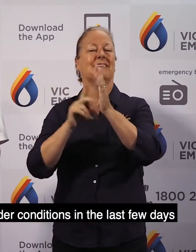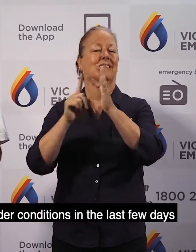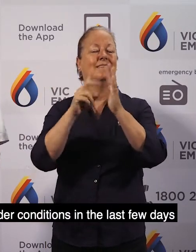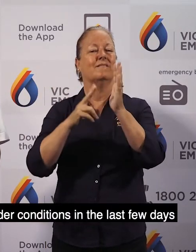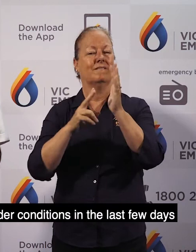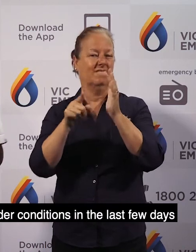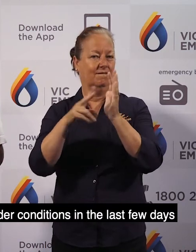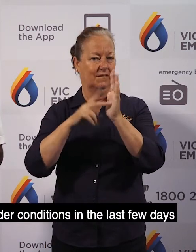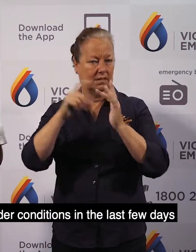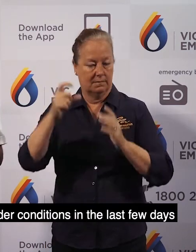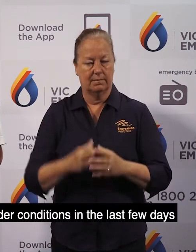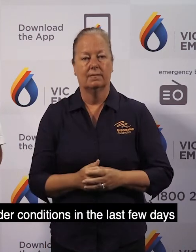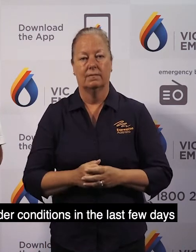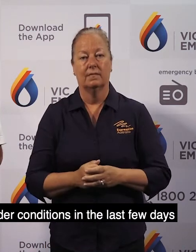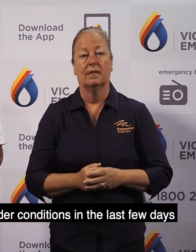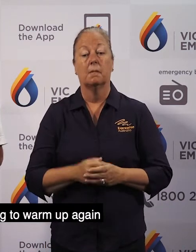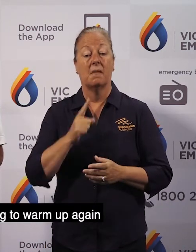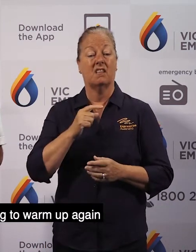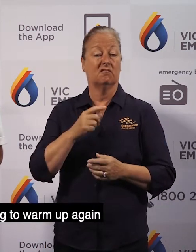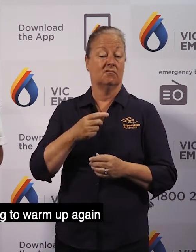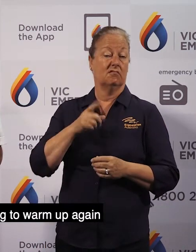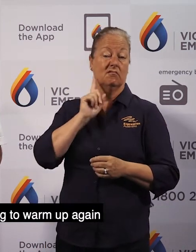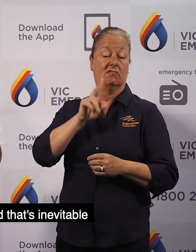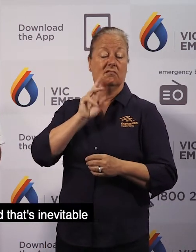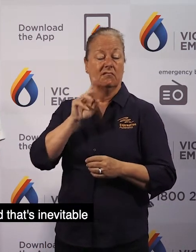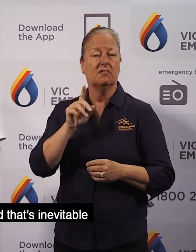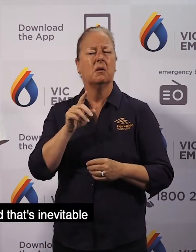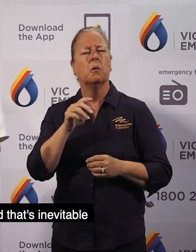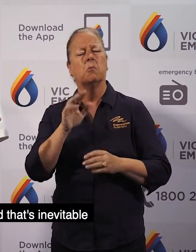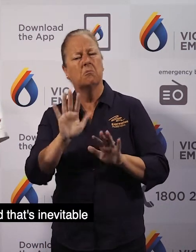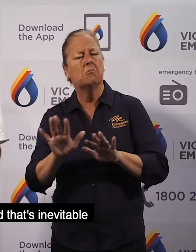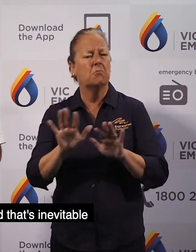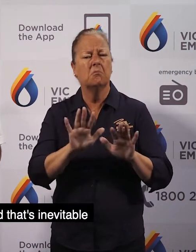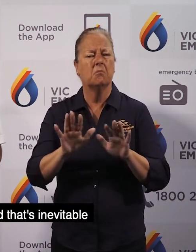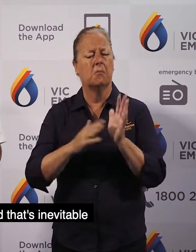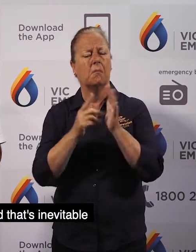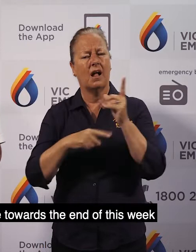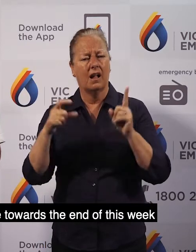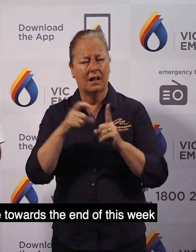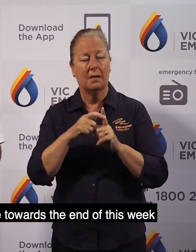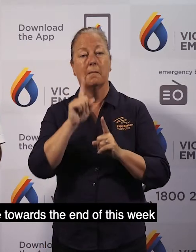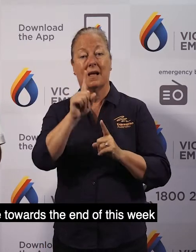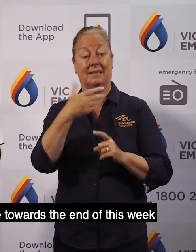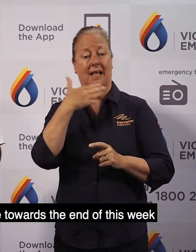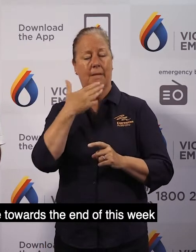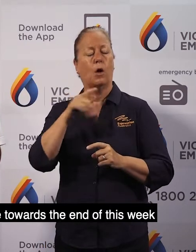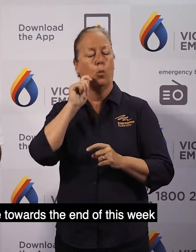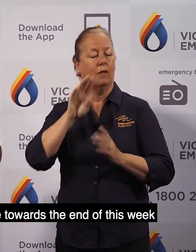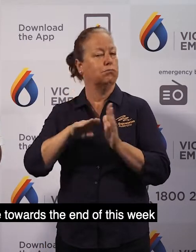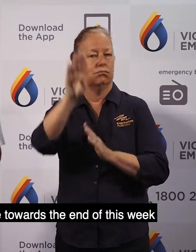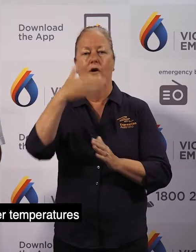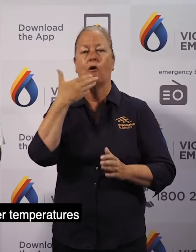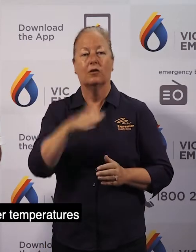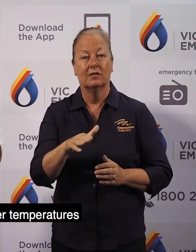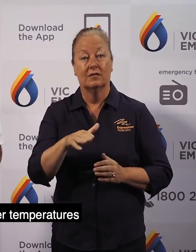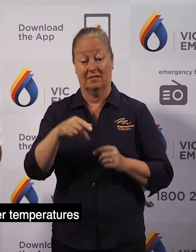But even though we've had milder conditions the last few days, we know it's going to warm up again. It's summer and that's inevitable. But what we're going to see as we get towards the end of this